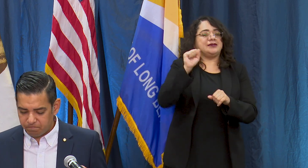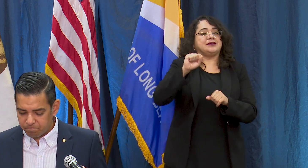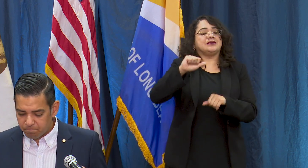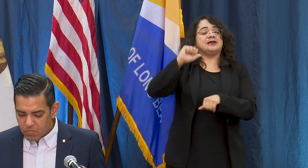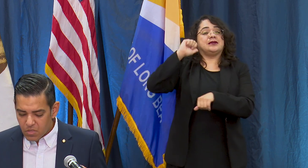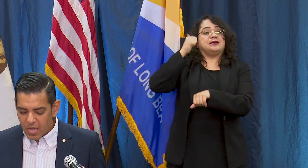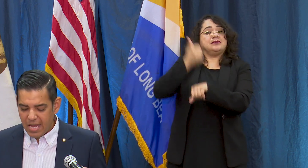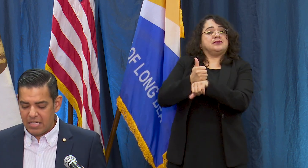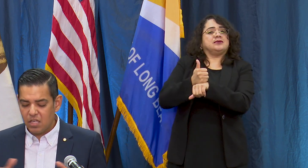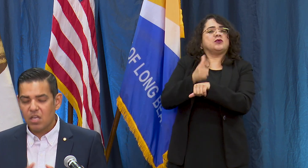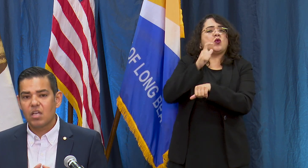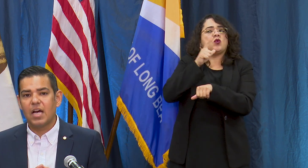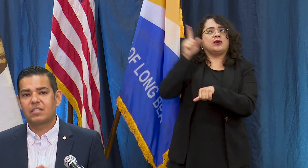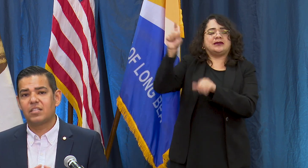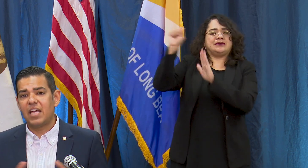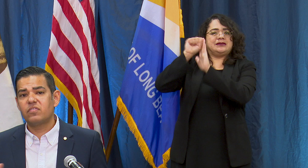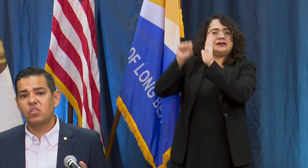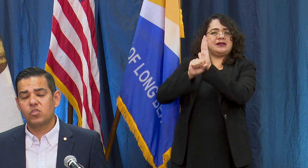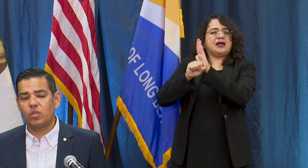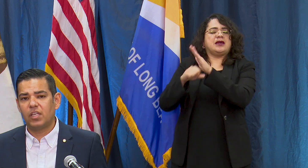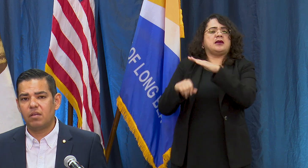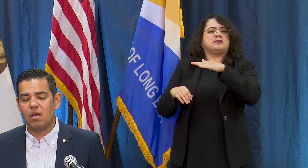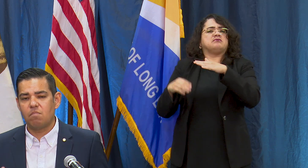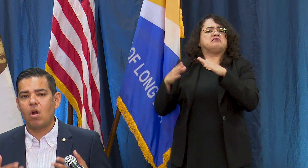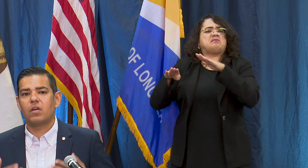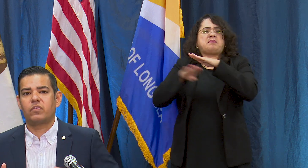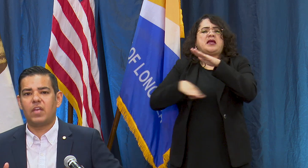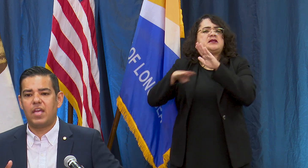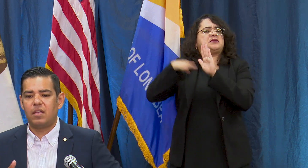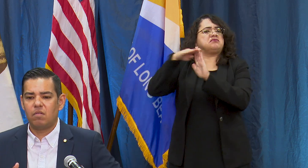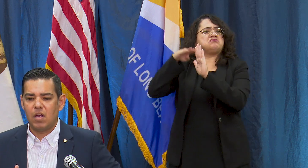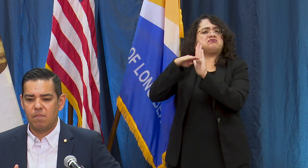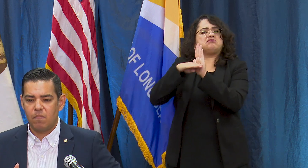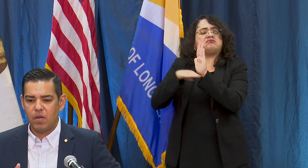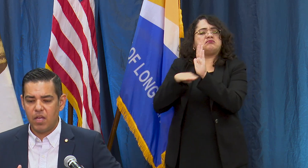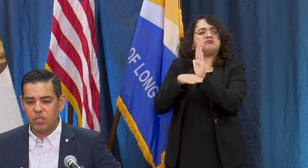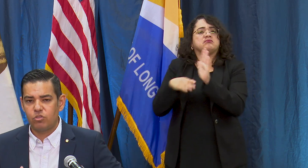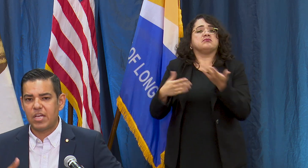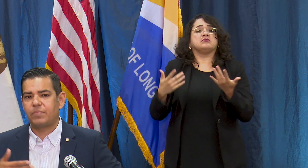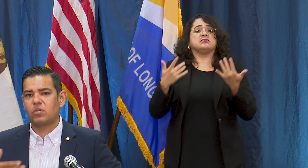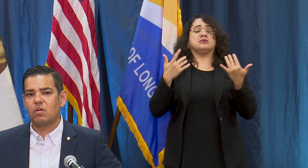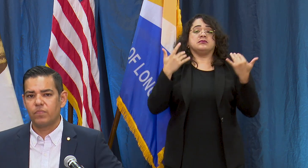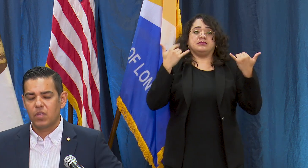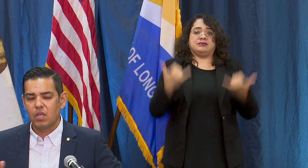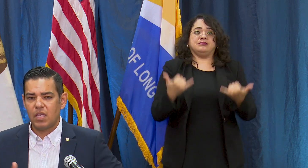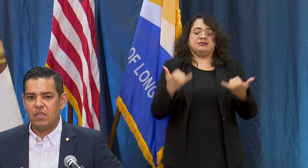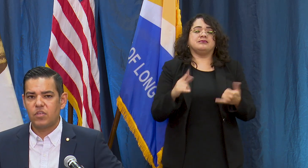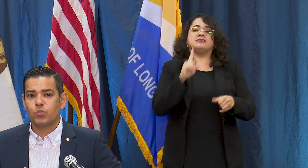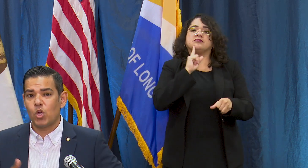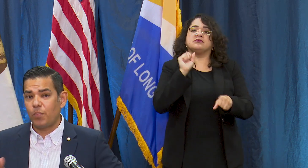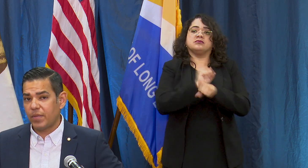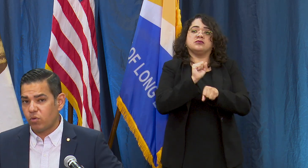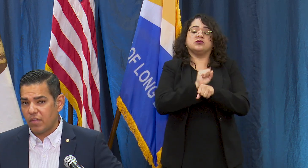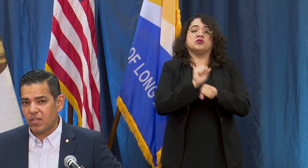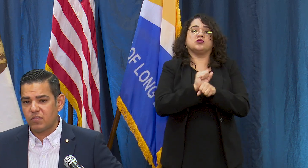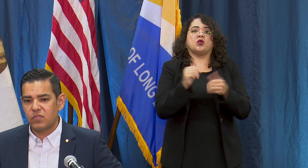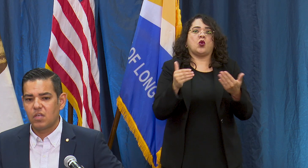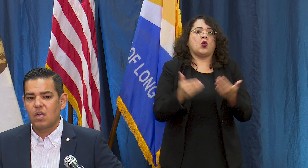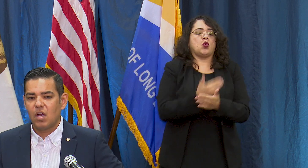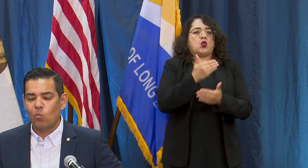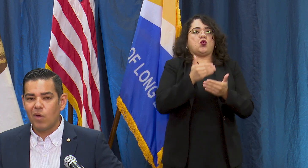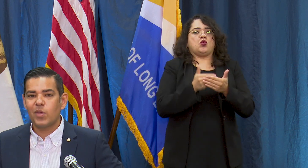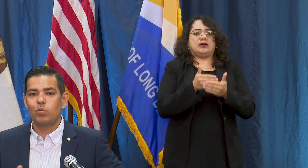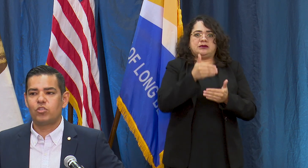baselines. And today's news really marks a new chapter in this reopening